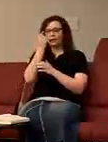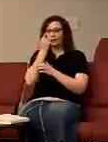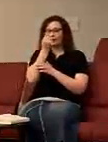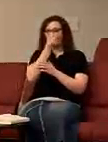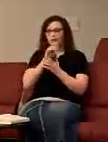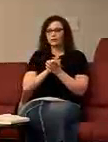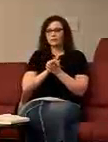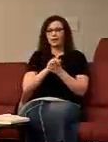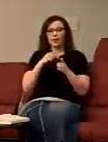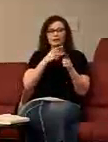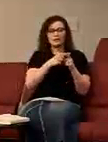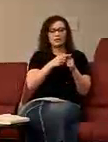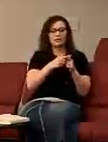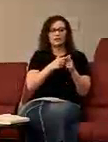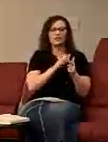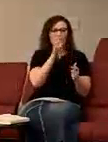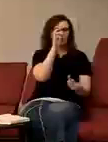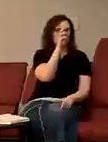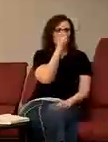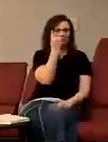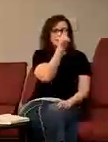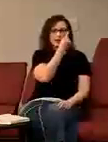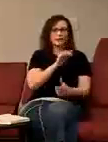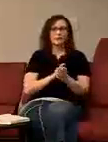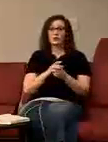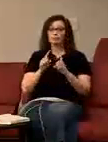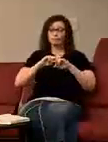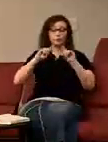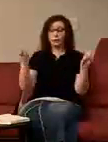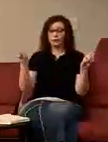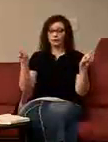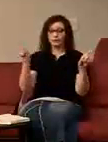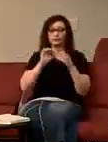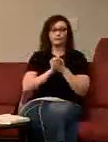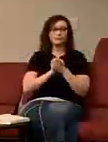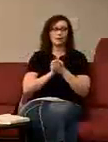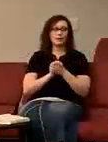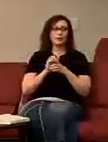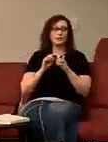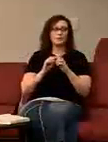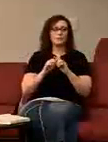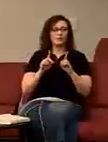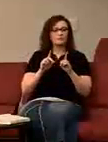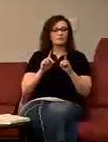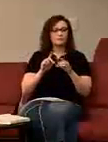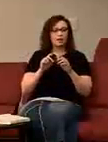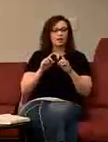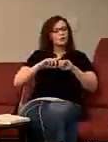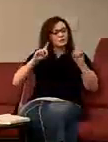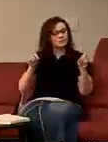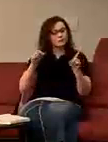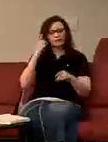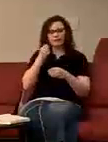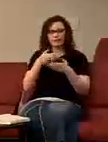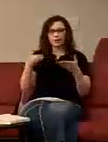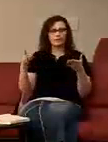different. But God made a lot of things similar for similar things, but different for other things. And so when I see a